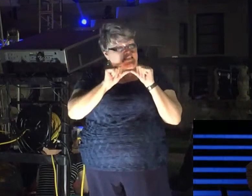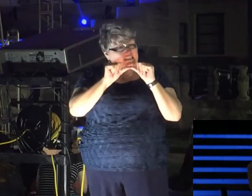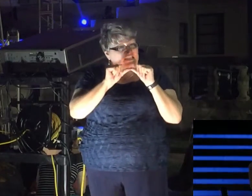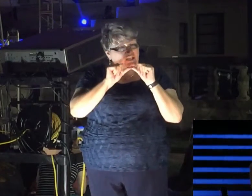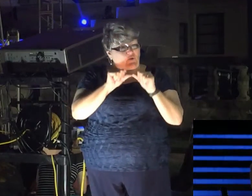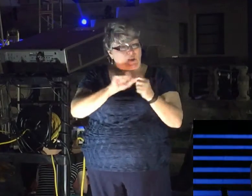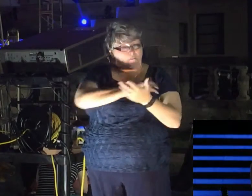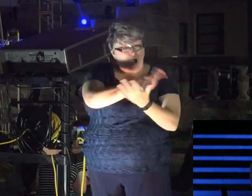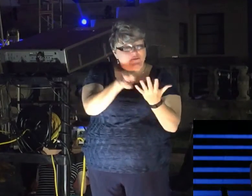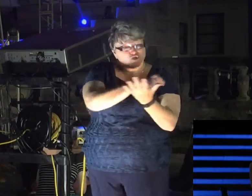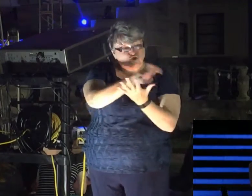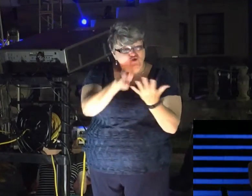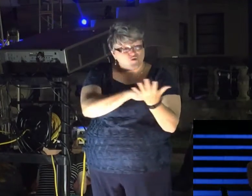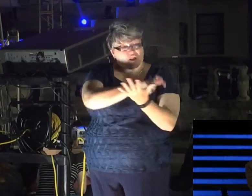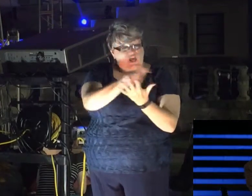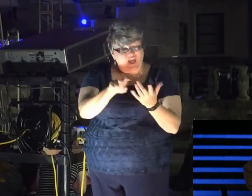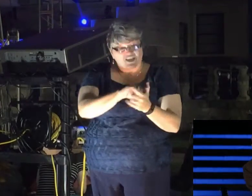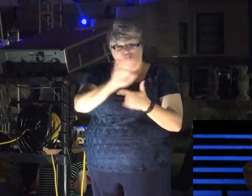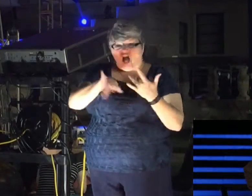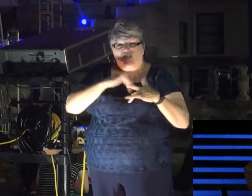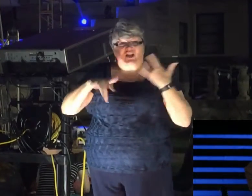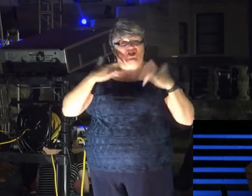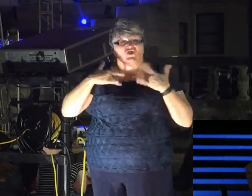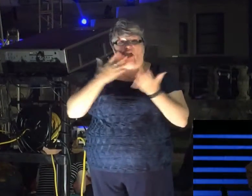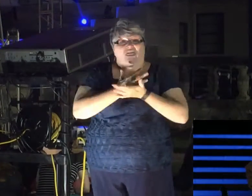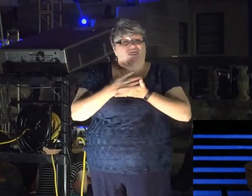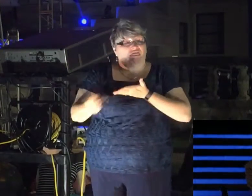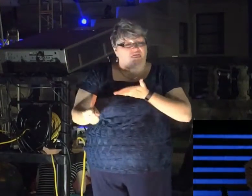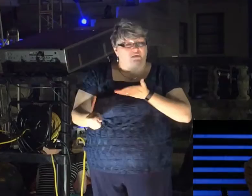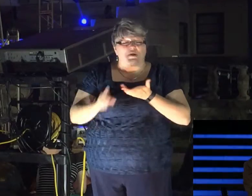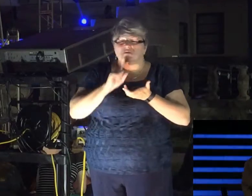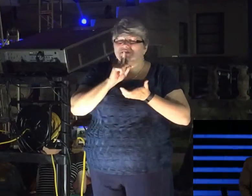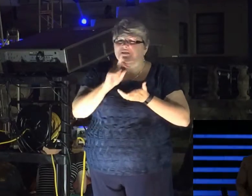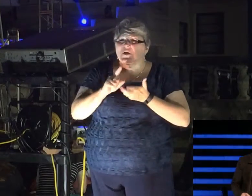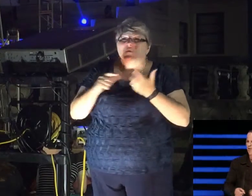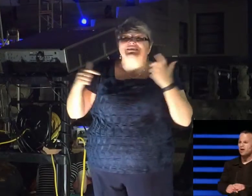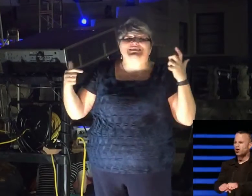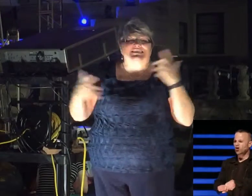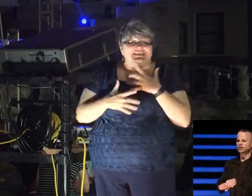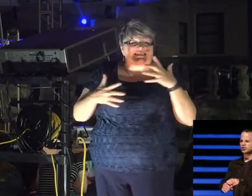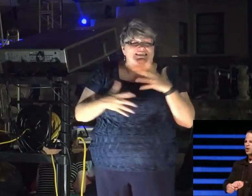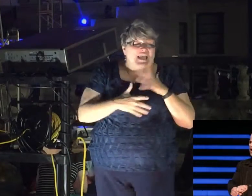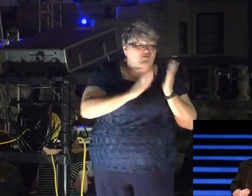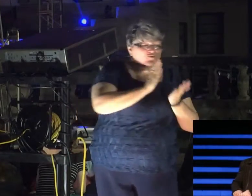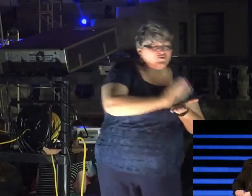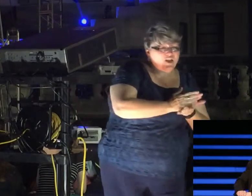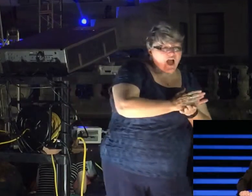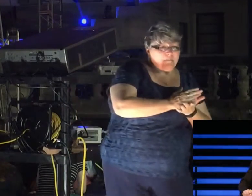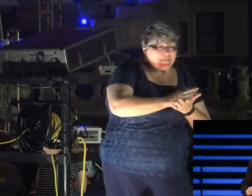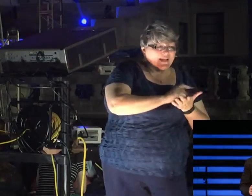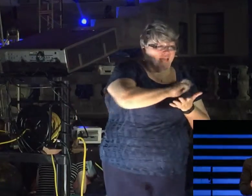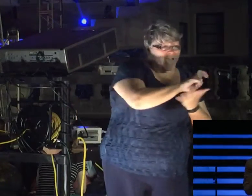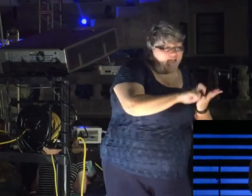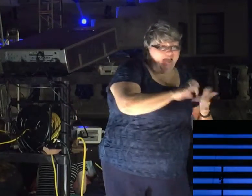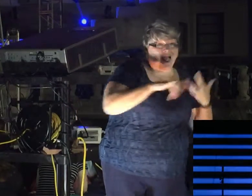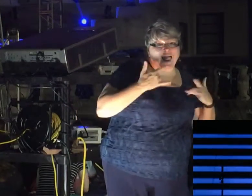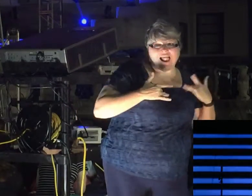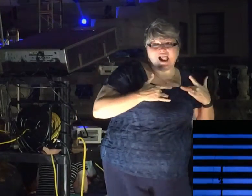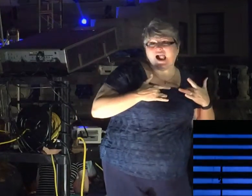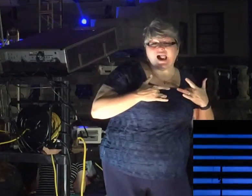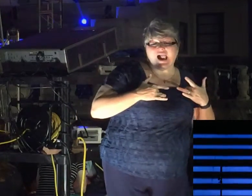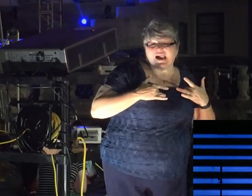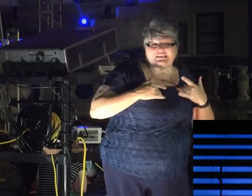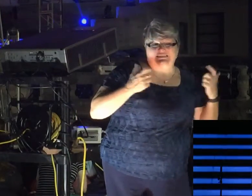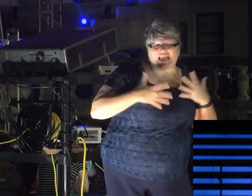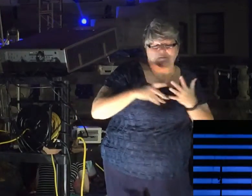And yet he continued in promiscuity until it had wrung all the joy out of his life. But he was so scared to leave it behind because it was all the joy he